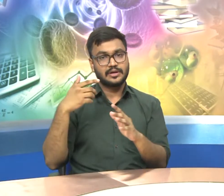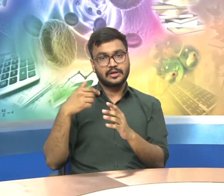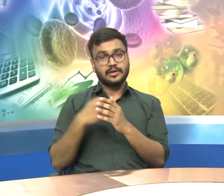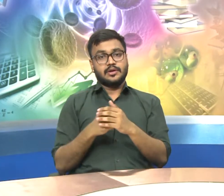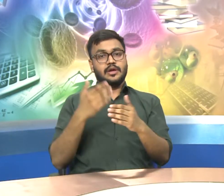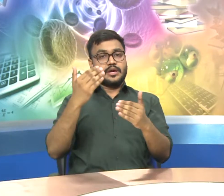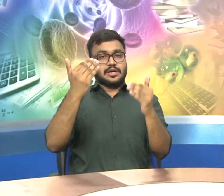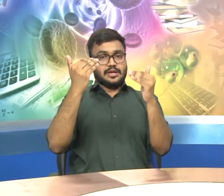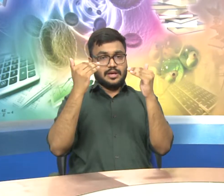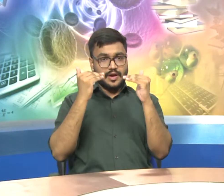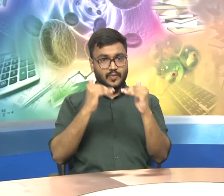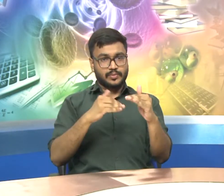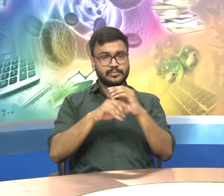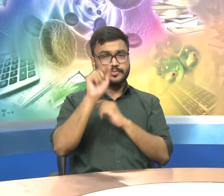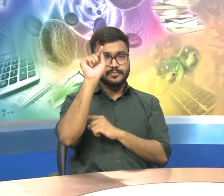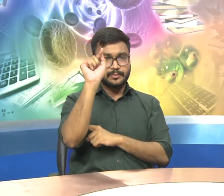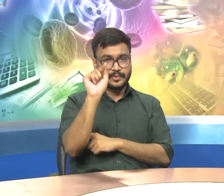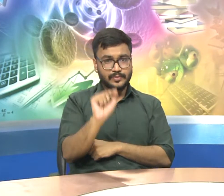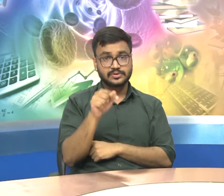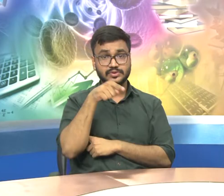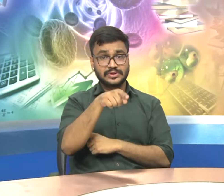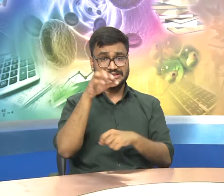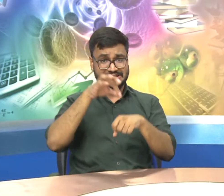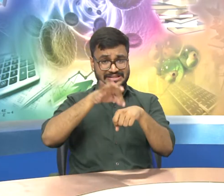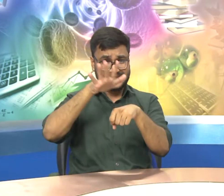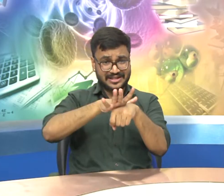Over many generations,